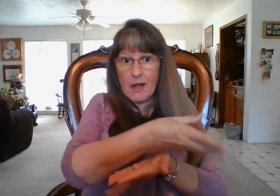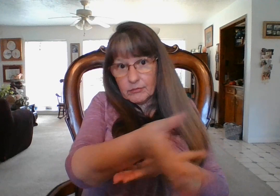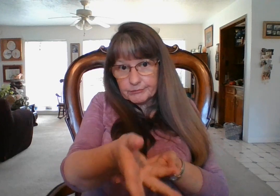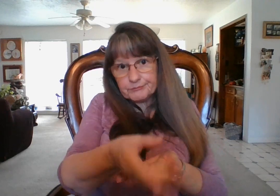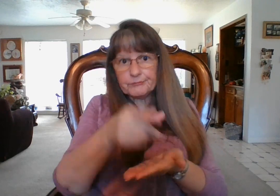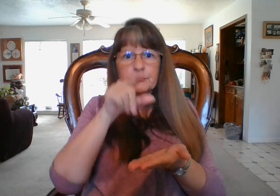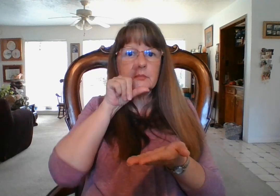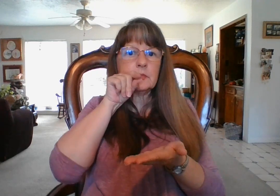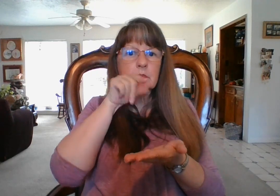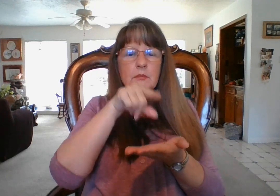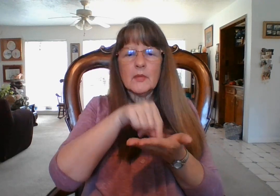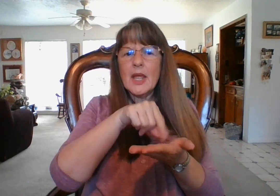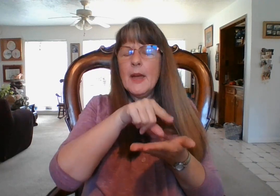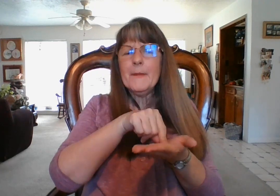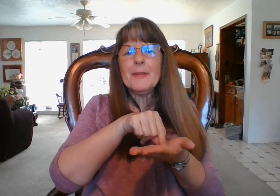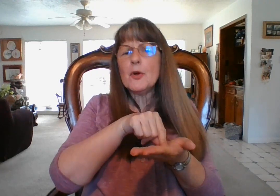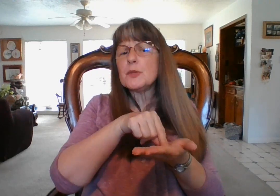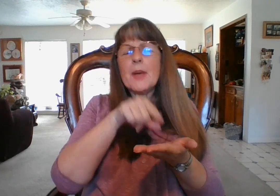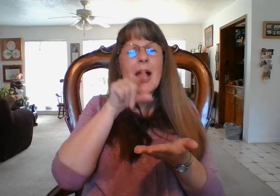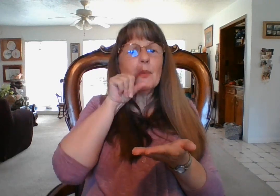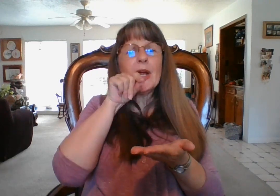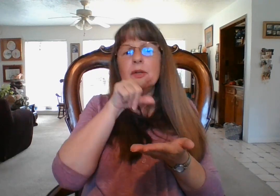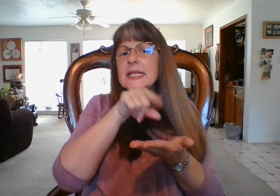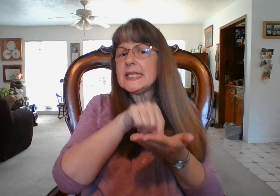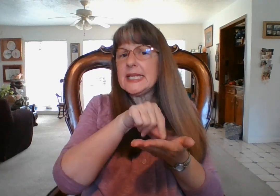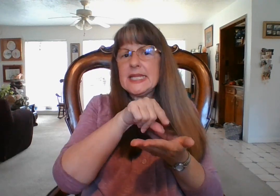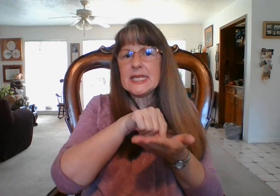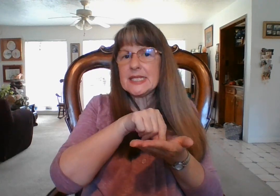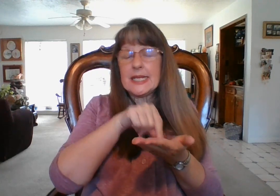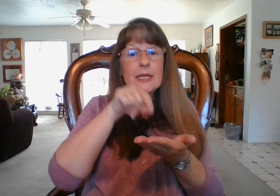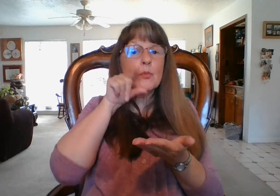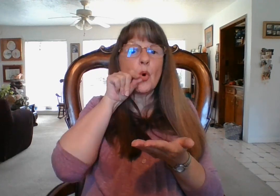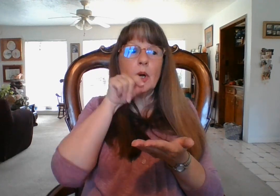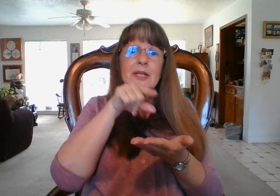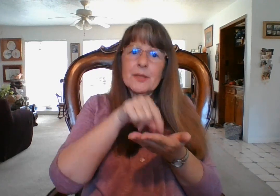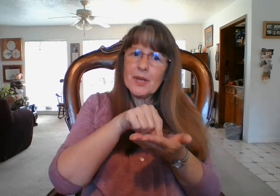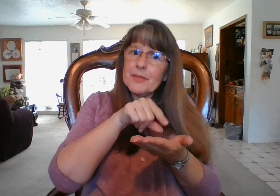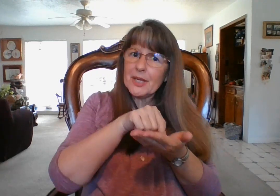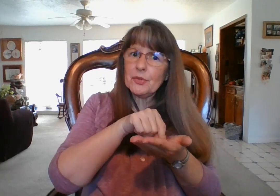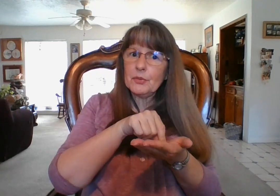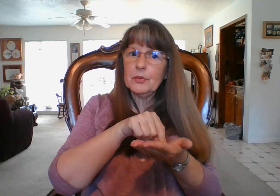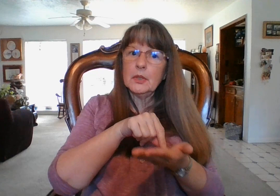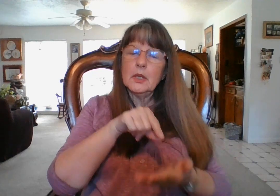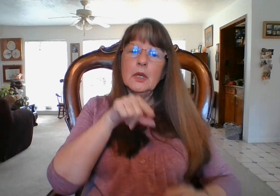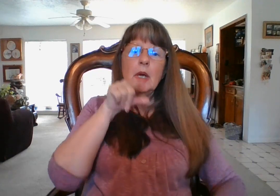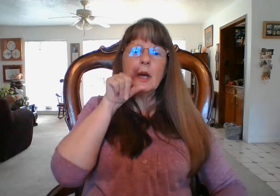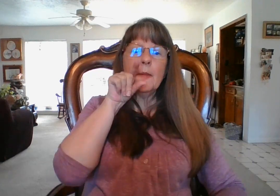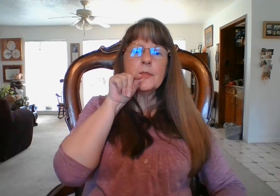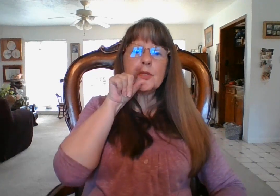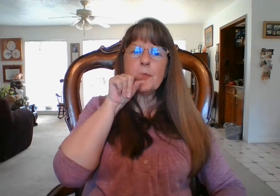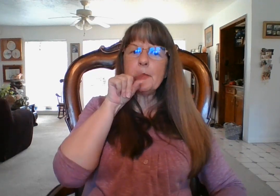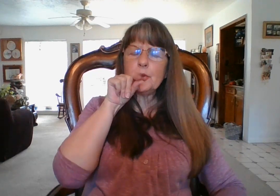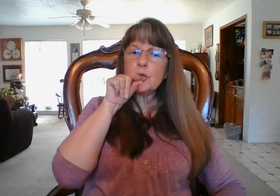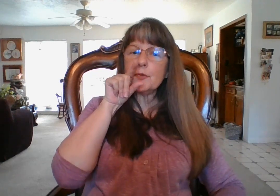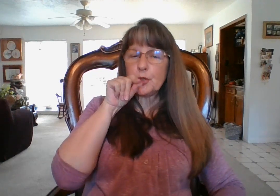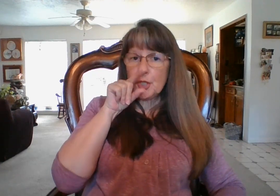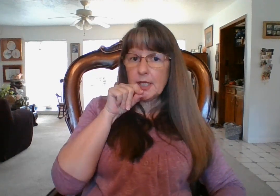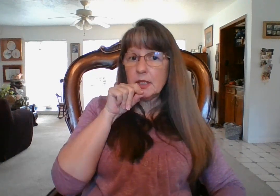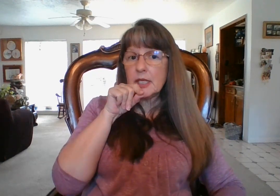out. But I rarely see this anymore. Sometimes I do. Some people do this for chicken,